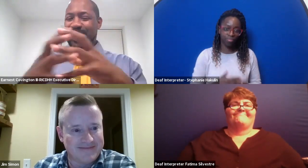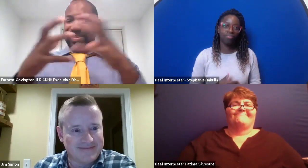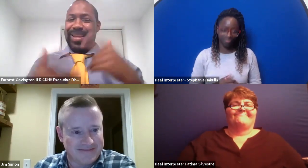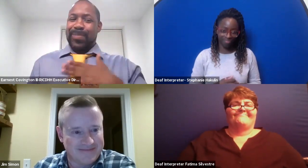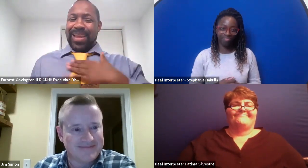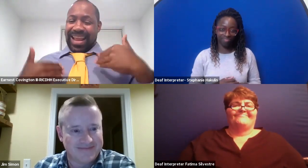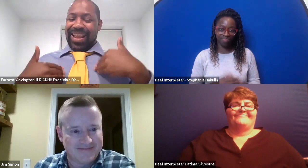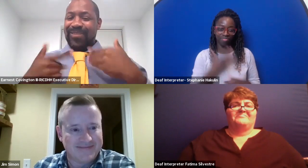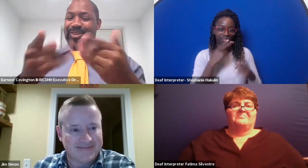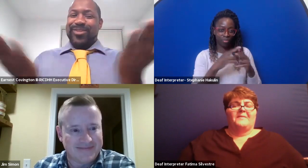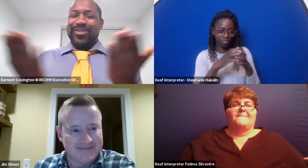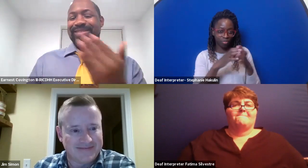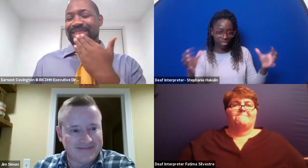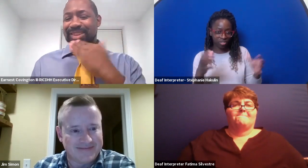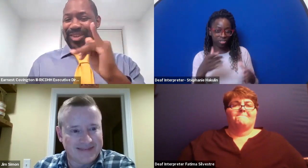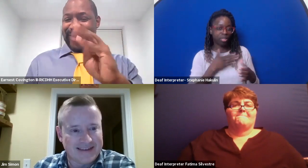your contribution.